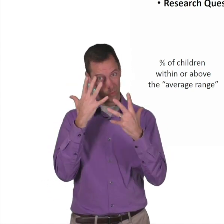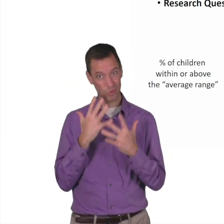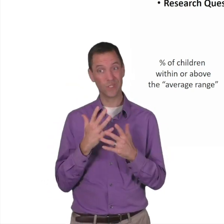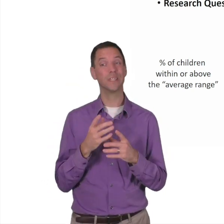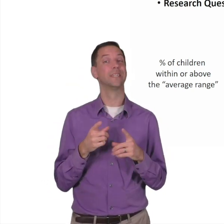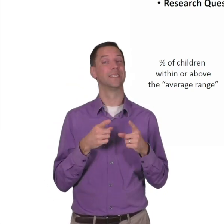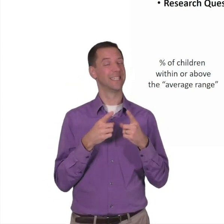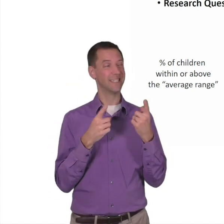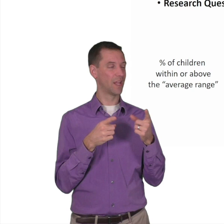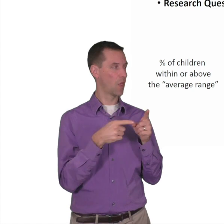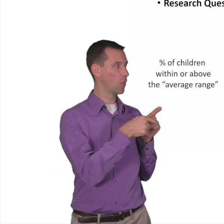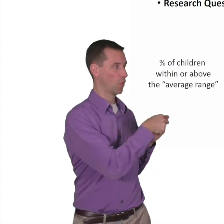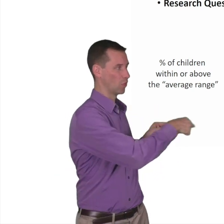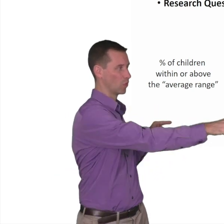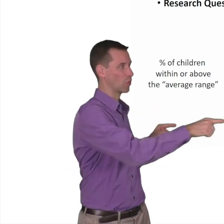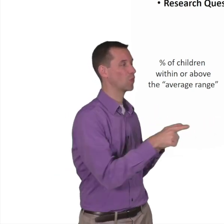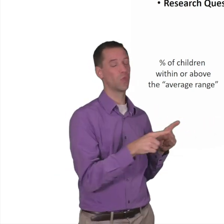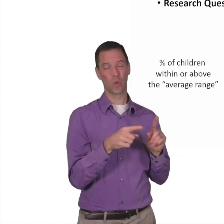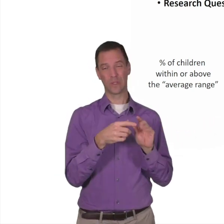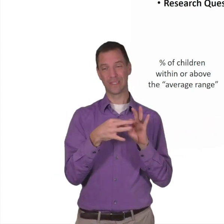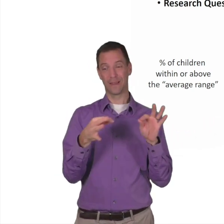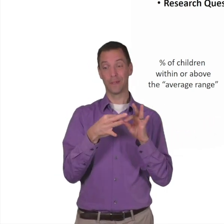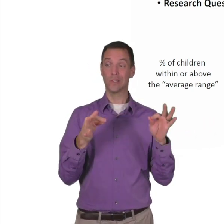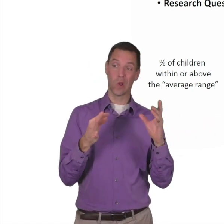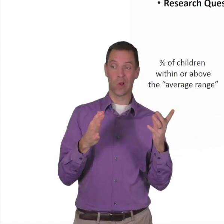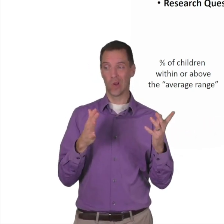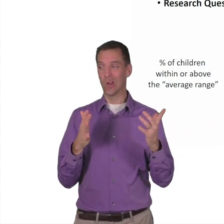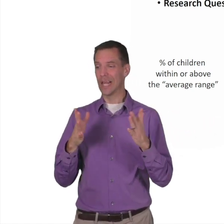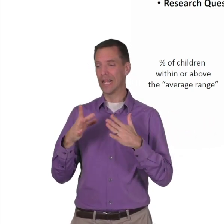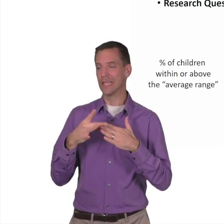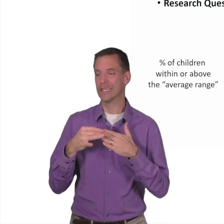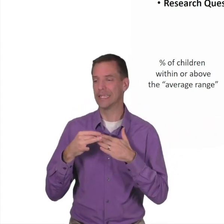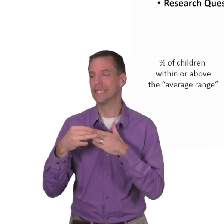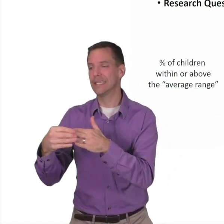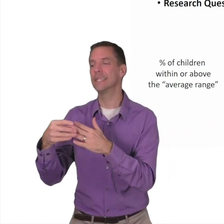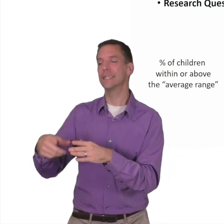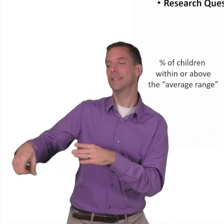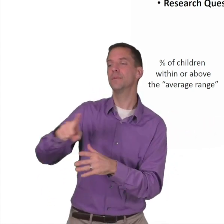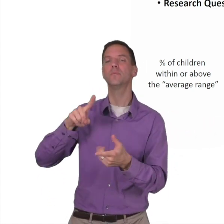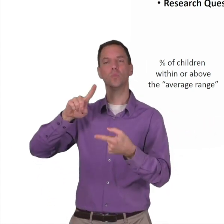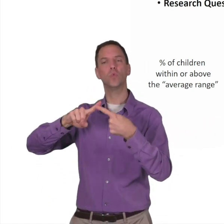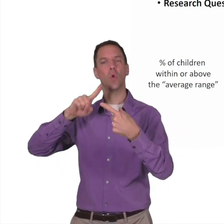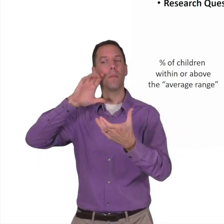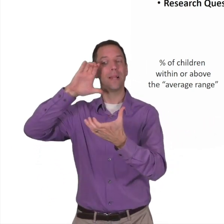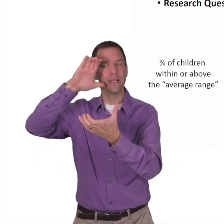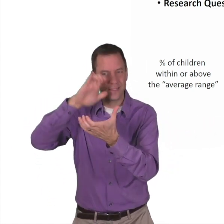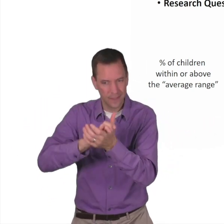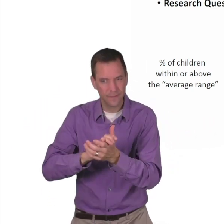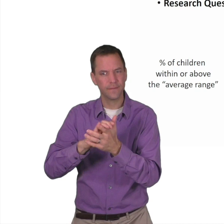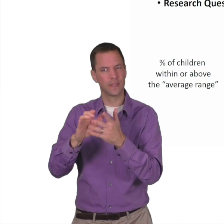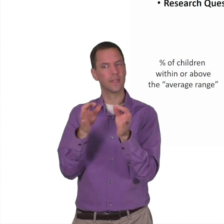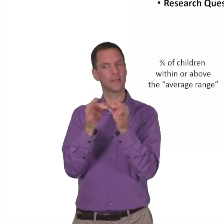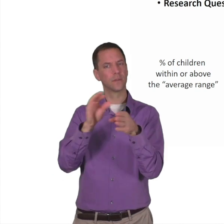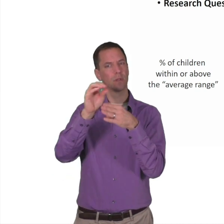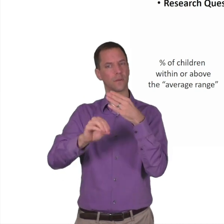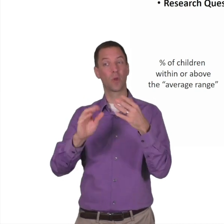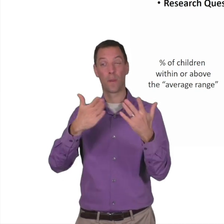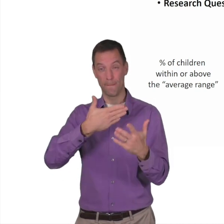So it would seem, unfortunately, that these statements are leading people to believe that